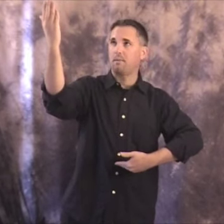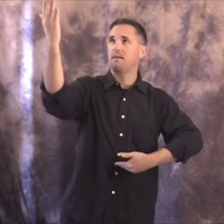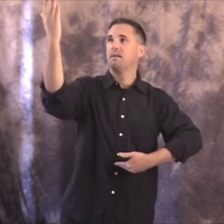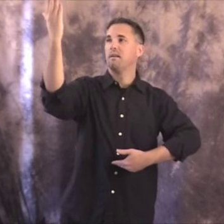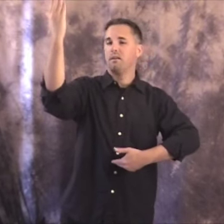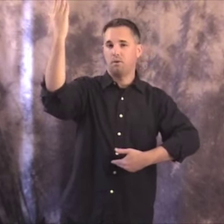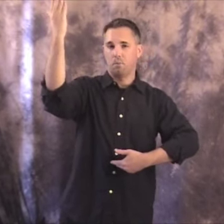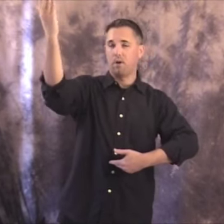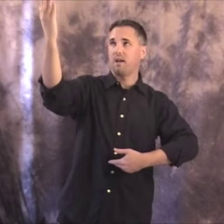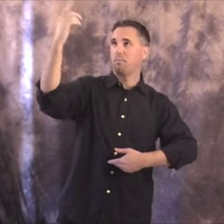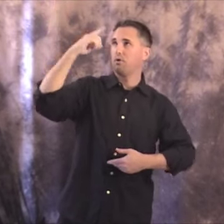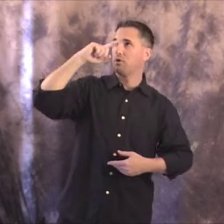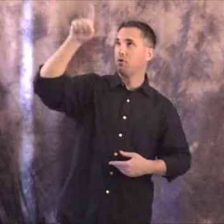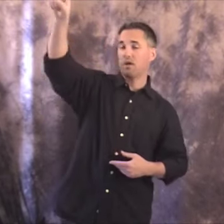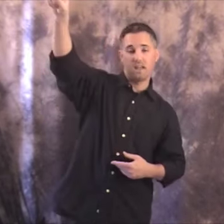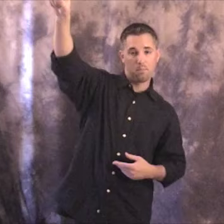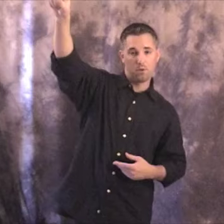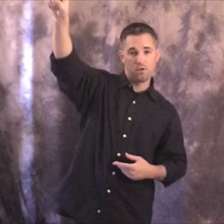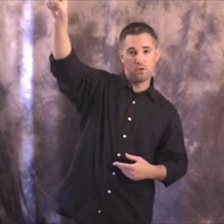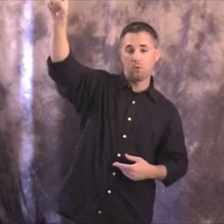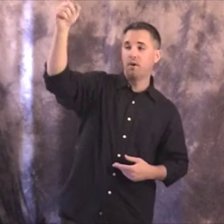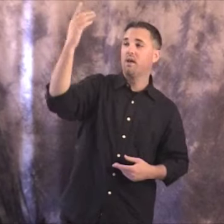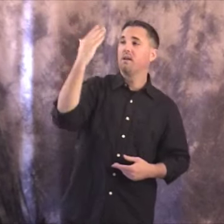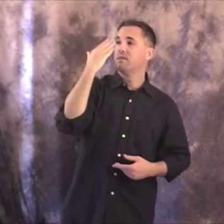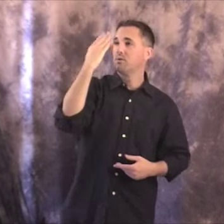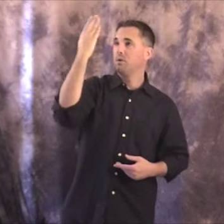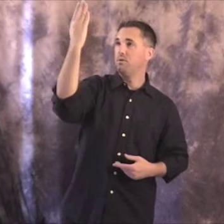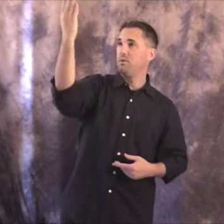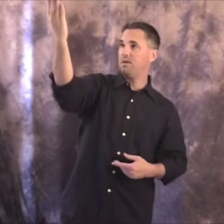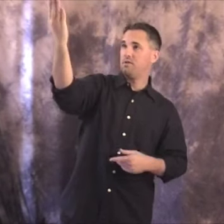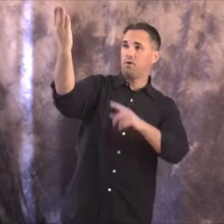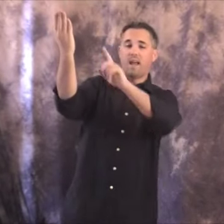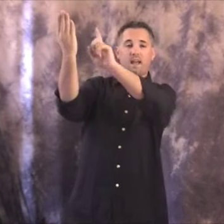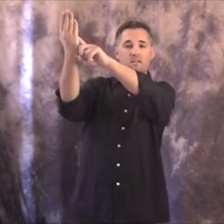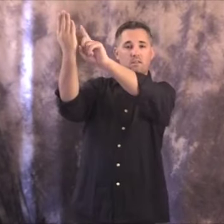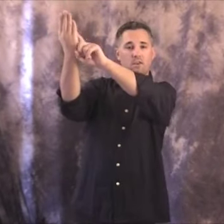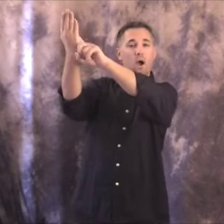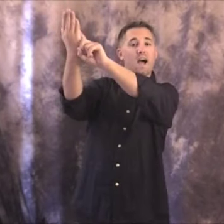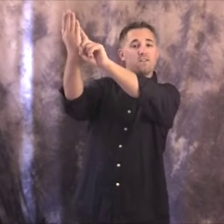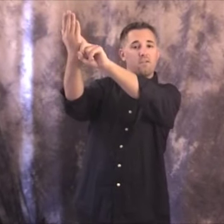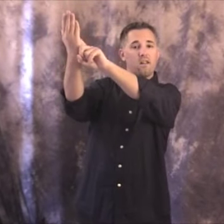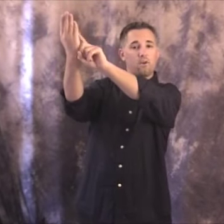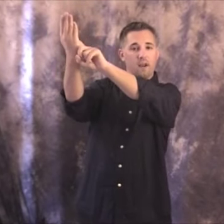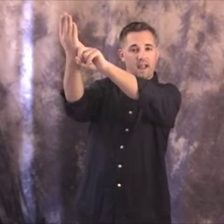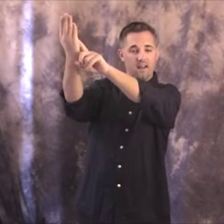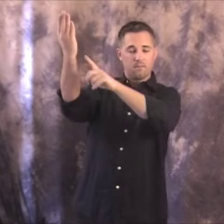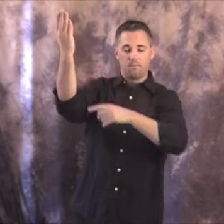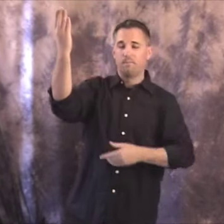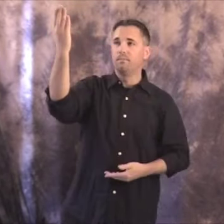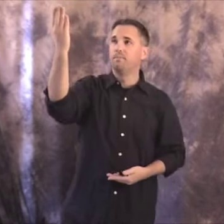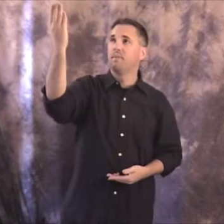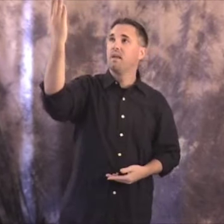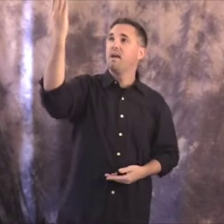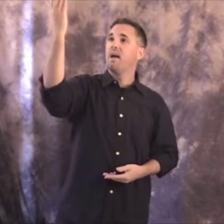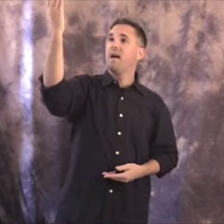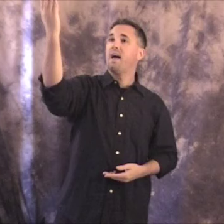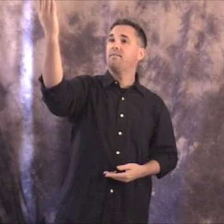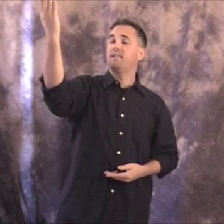baby, you're pointing upward, you're looking upward too. So when you do this, your eyes follow your hand.